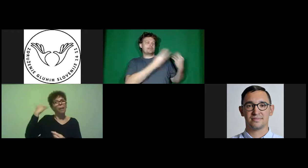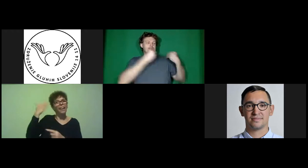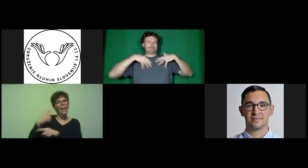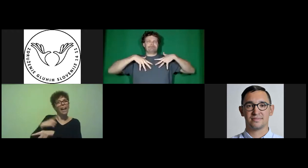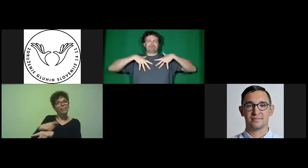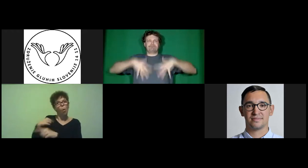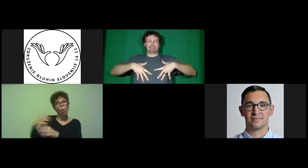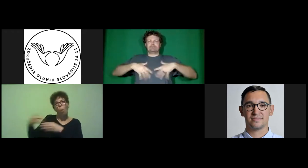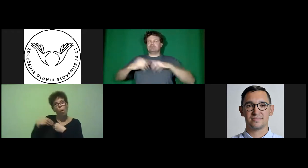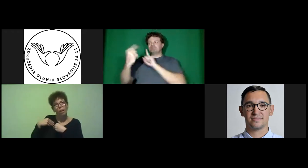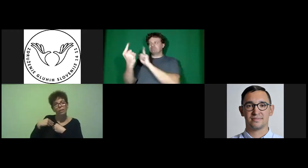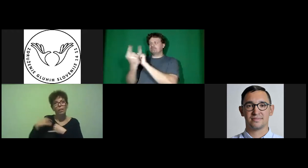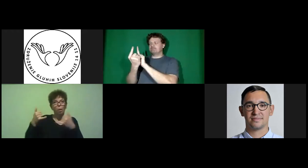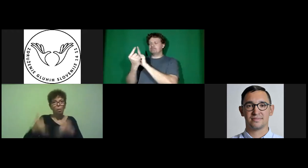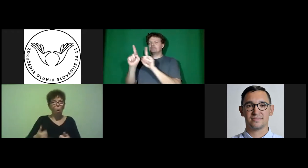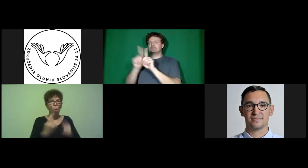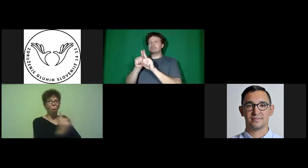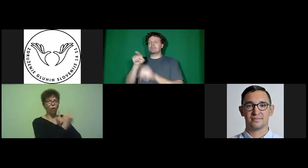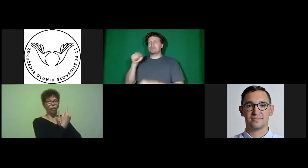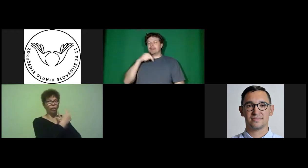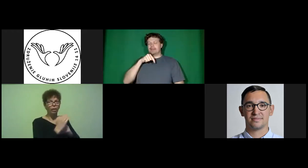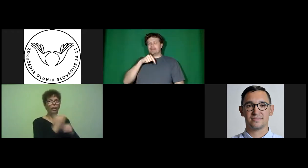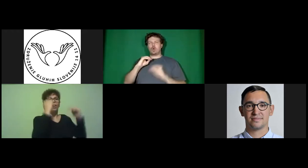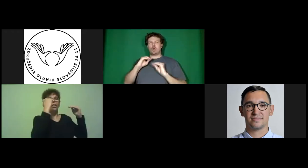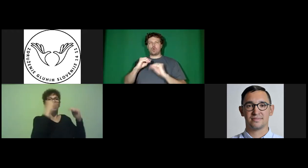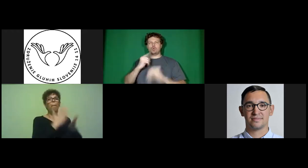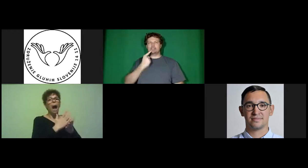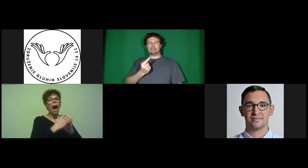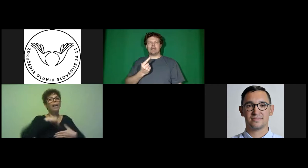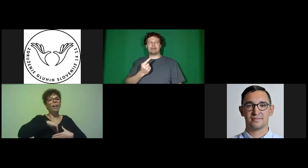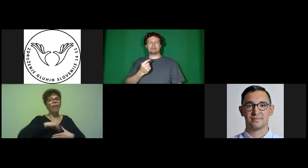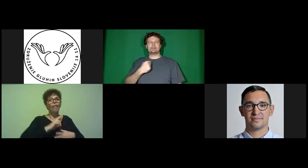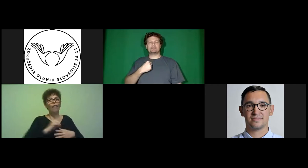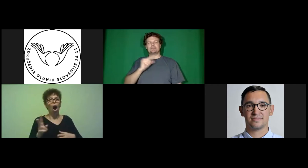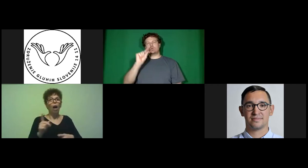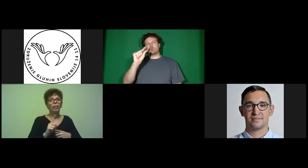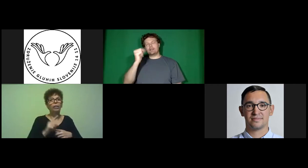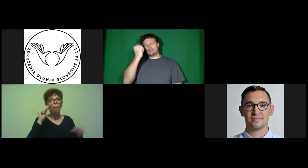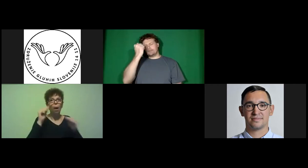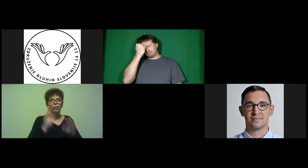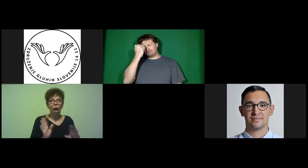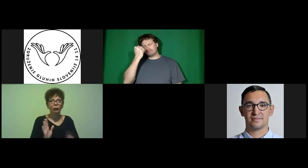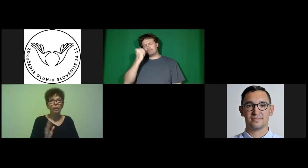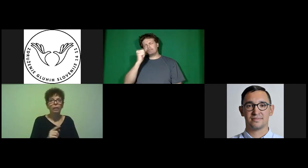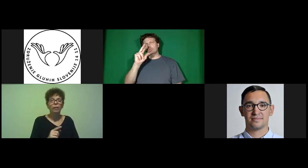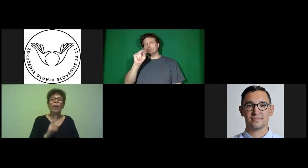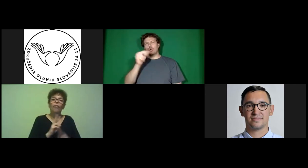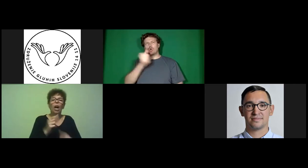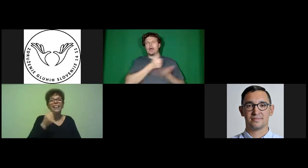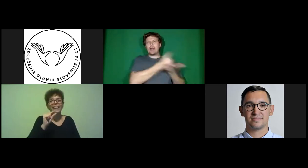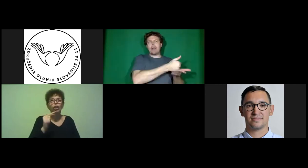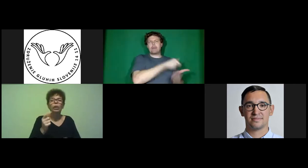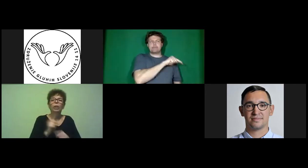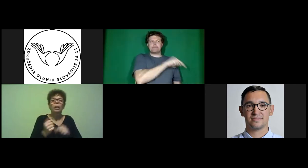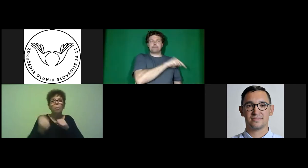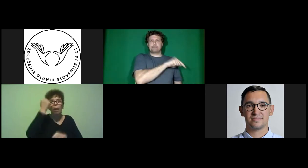from 30 years earlier. He remembered his problem. So when he met me, his coach said,